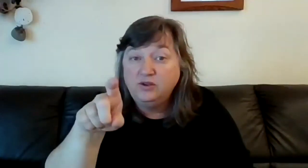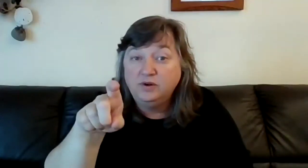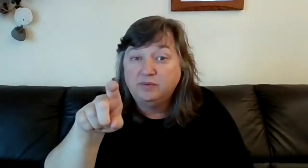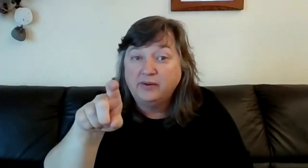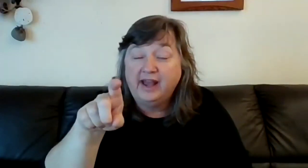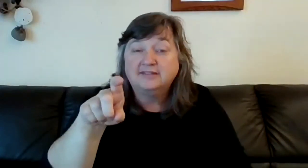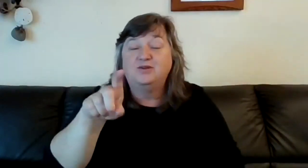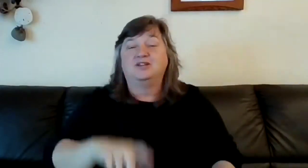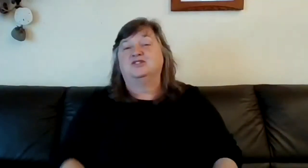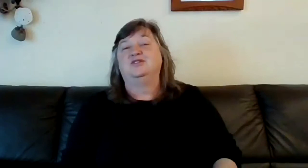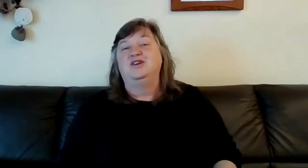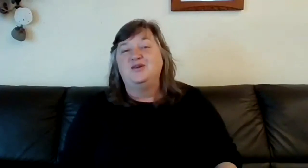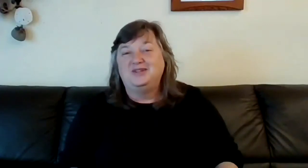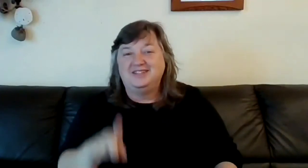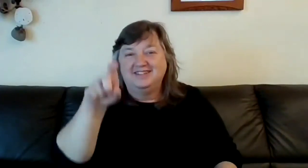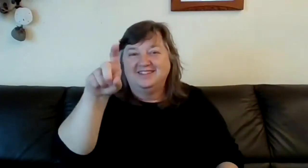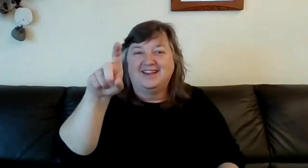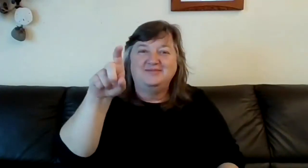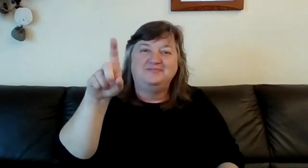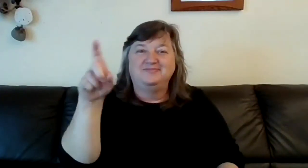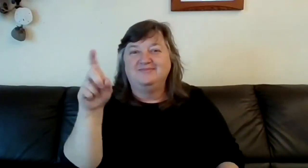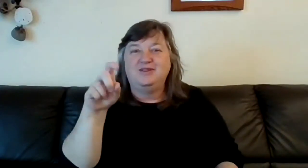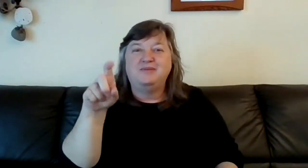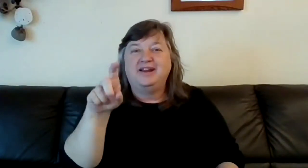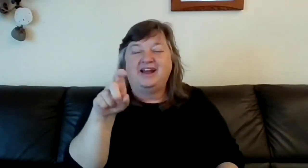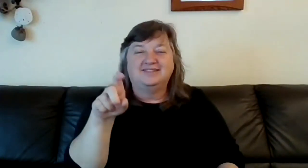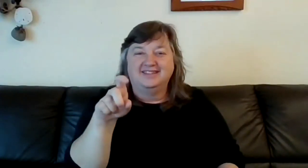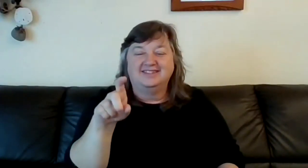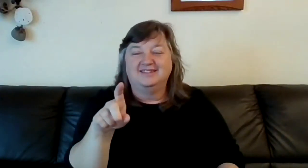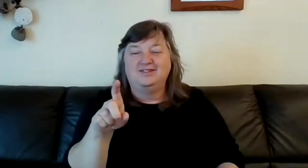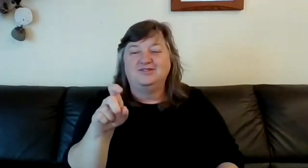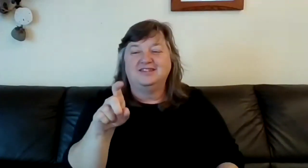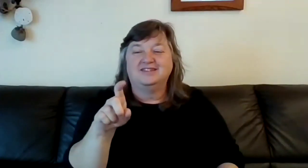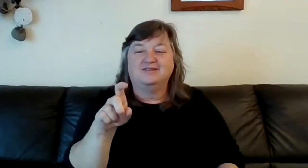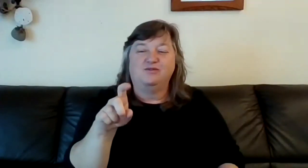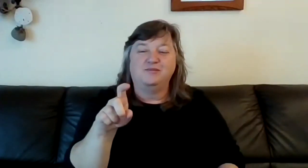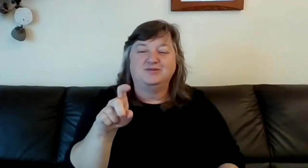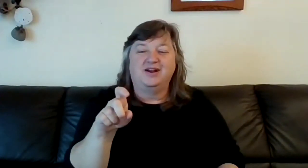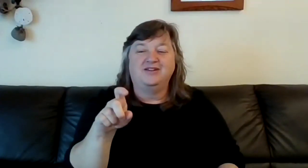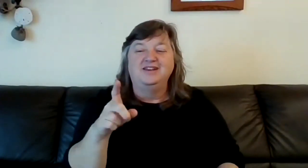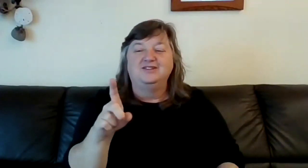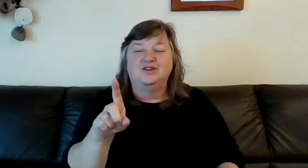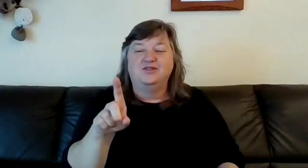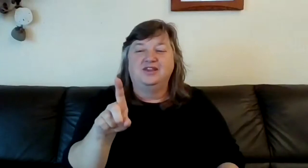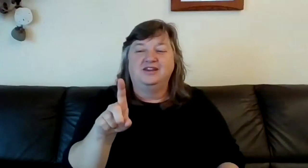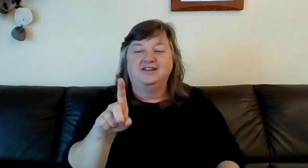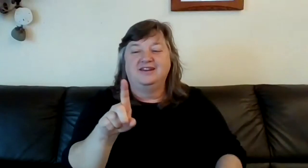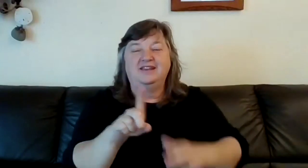would probably ask a question, which is, you might ask this, use this form as well. So the